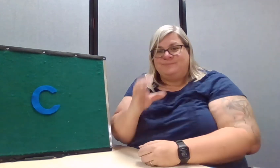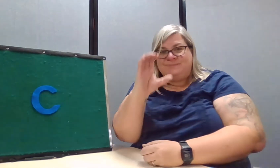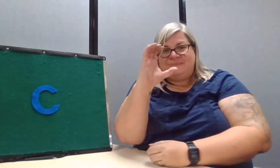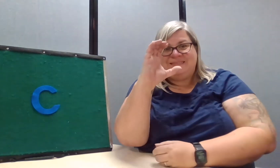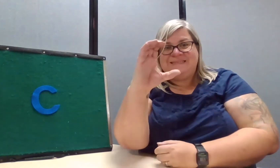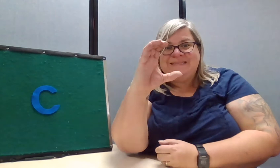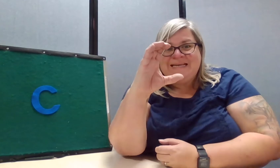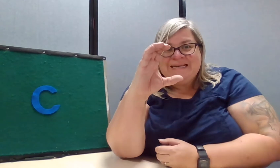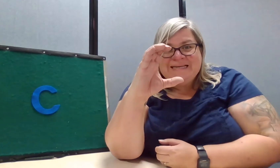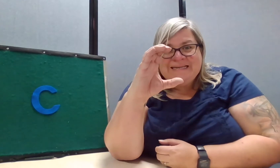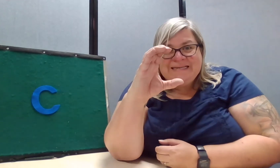C.